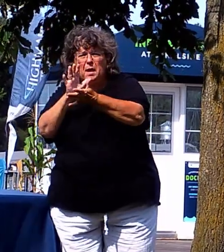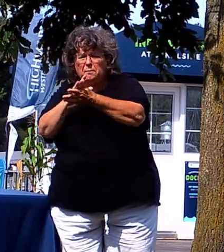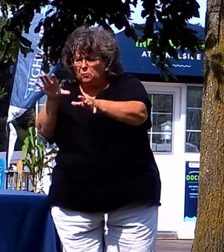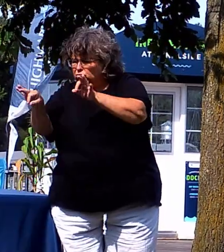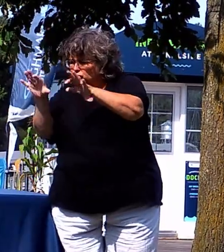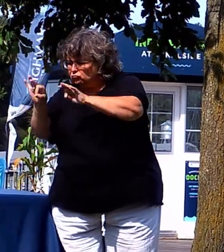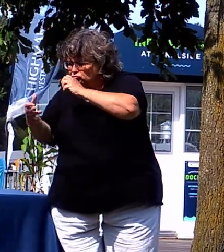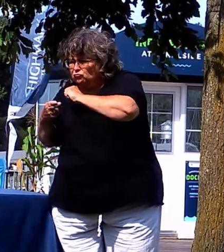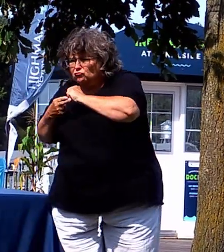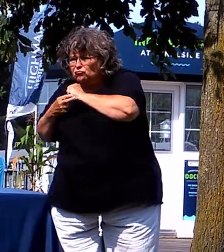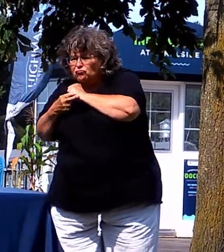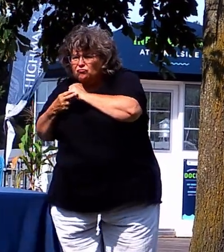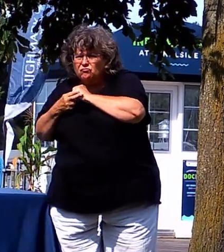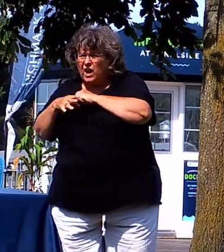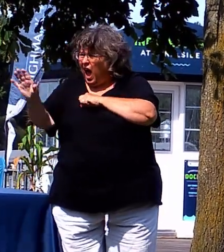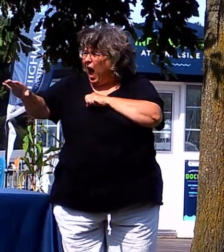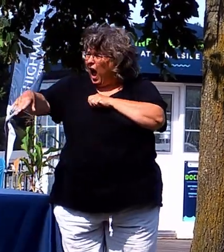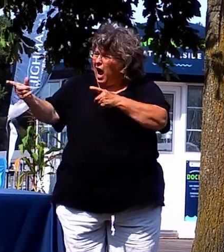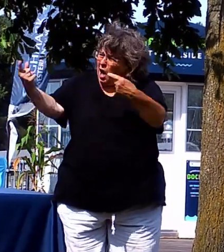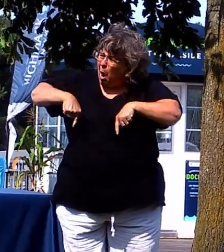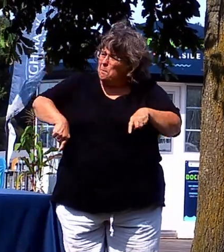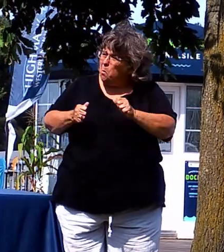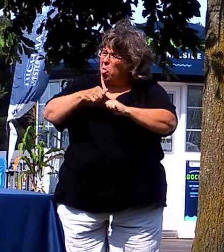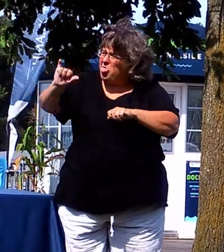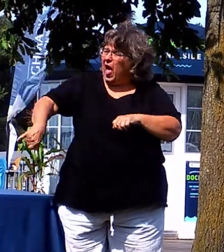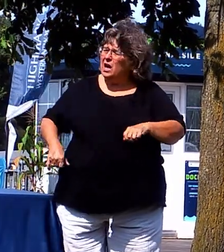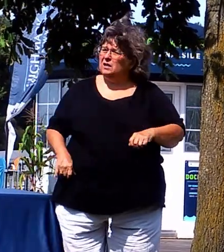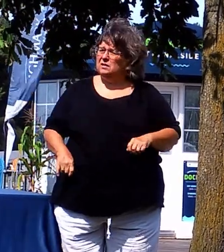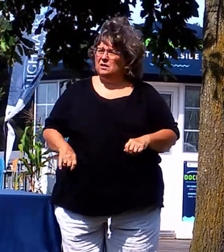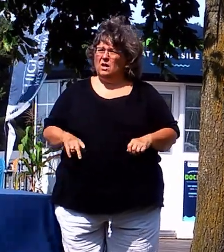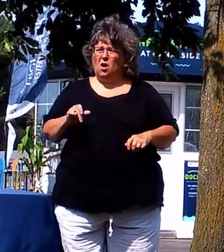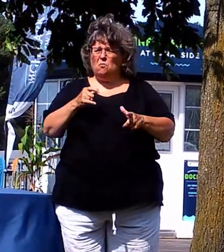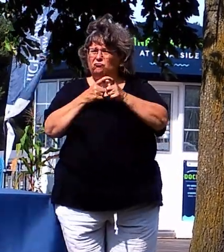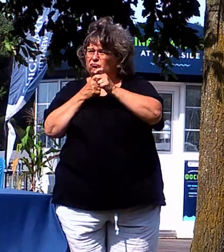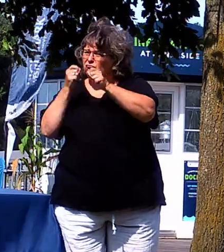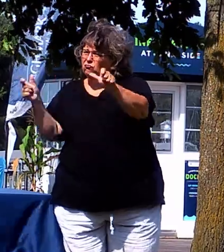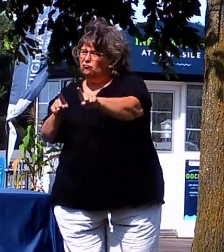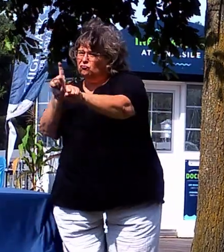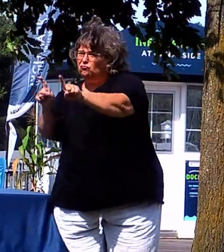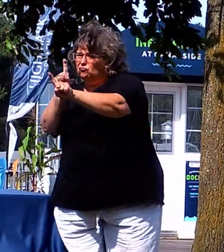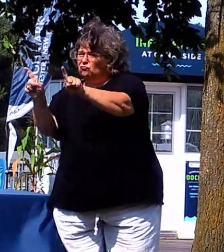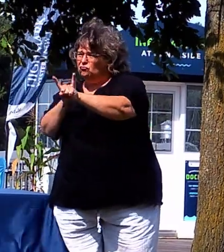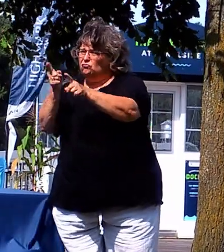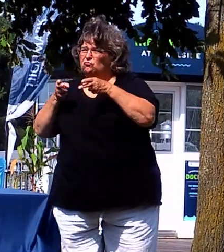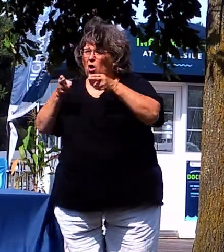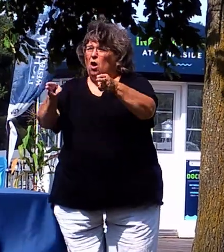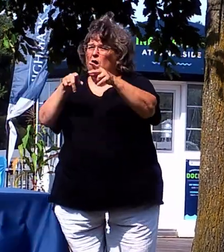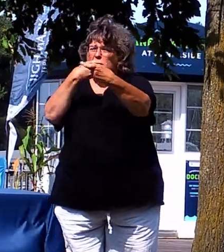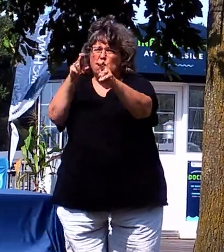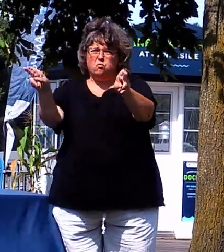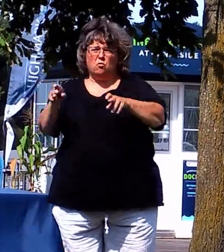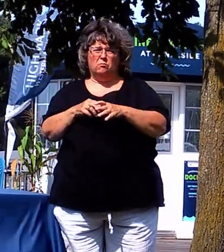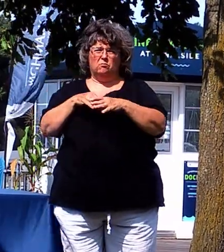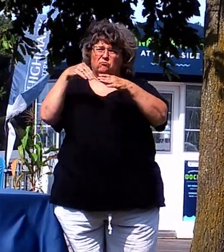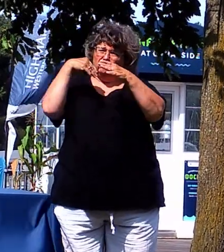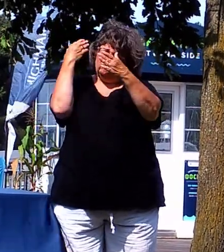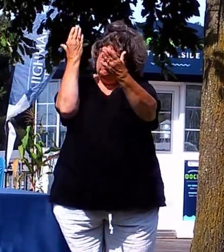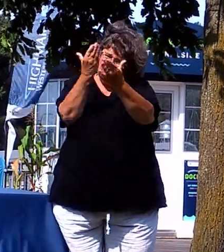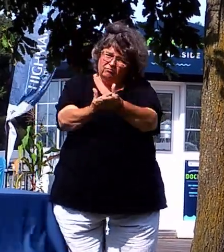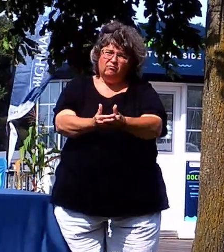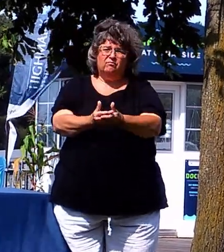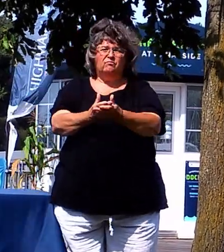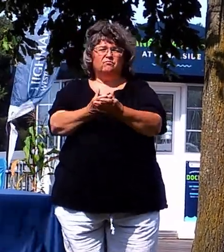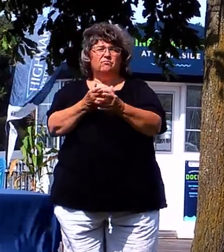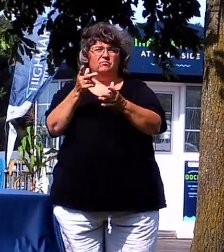paper. "Hey, come back here with that." Ramon raced after Marisol up the hall and into her room. So we have